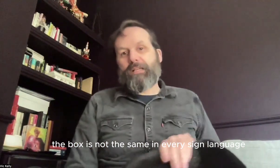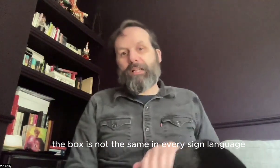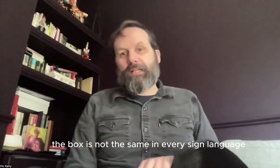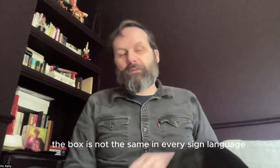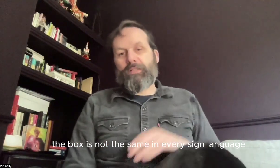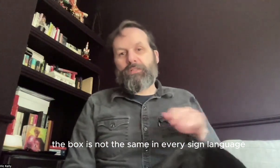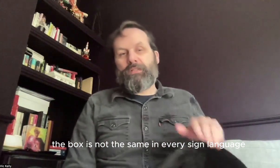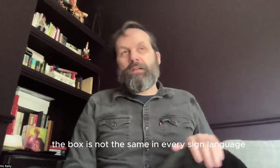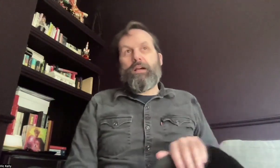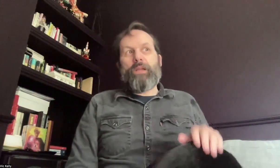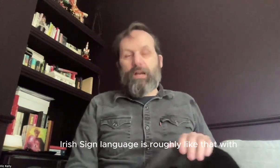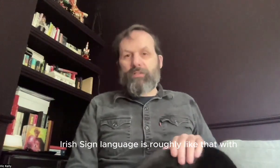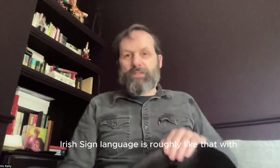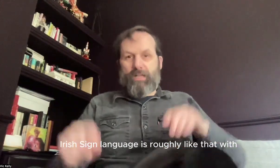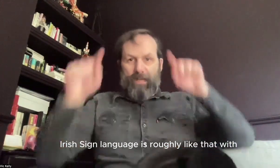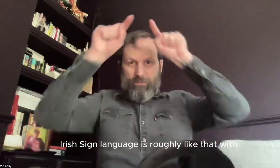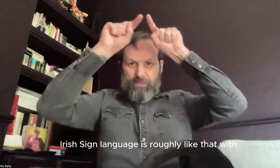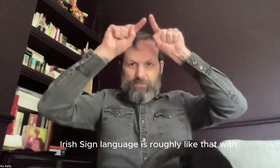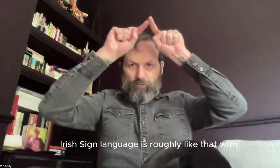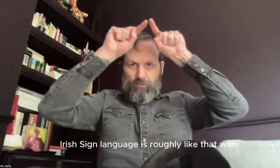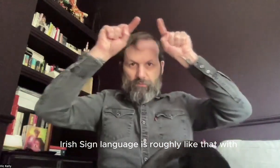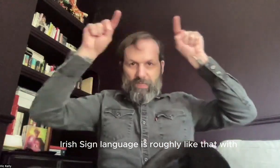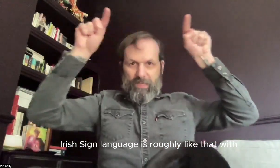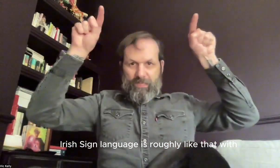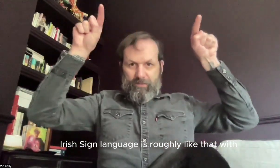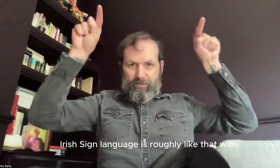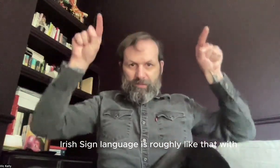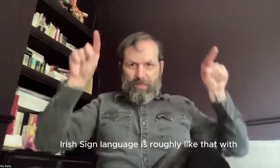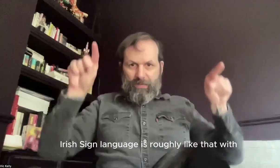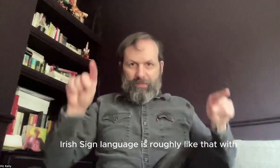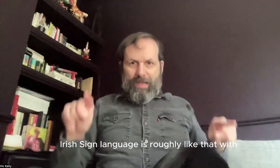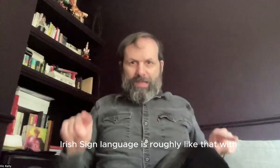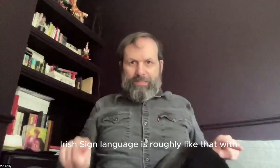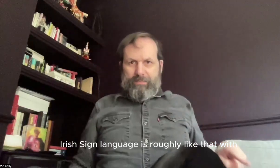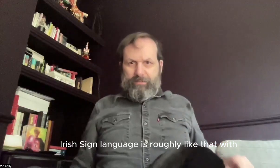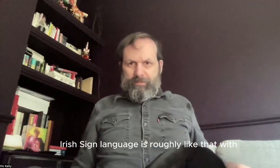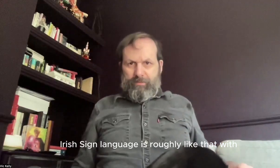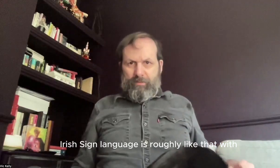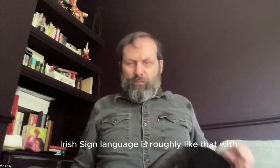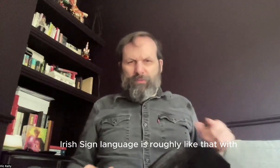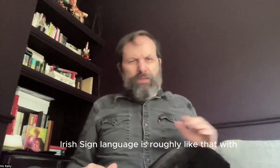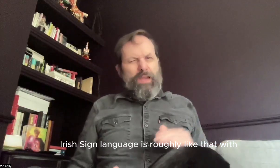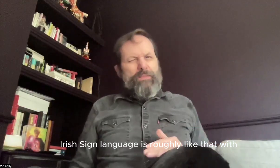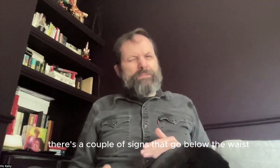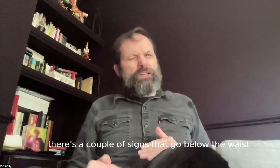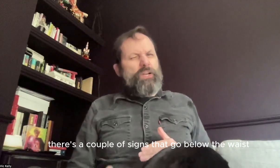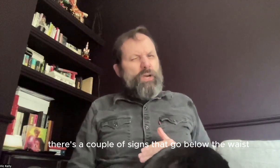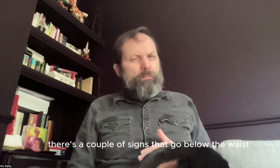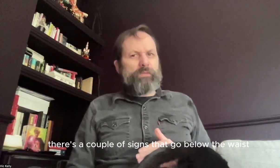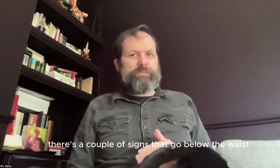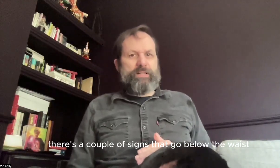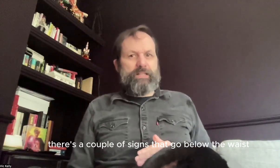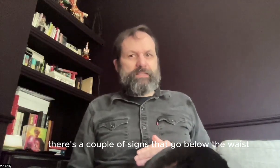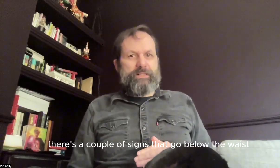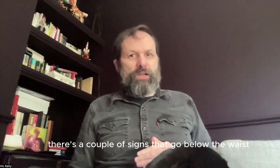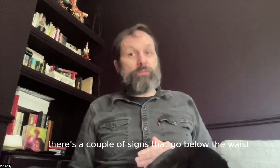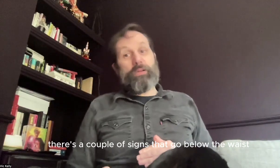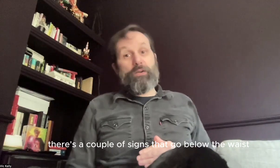sign language. Irish Sign Language is roughly like that, with there's a couple of signs that go below